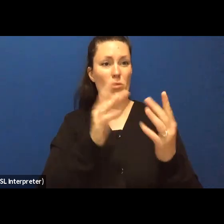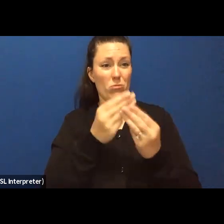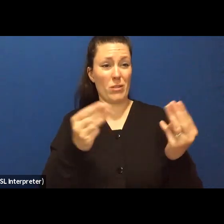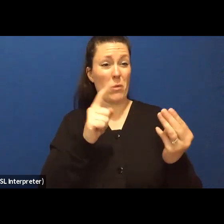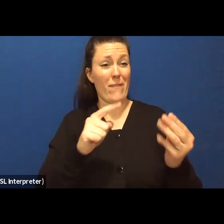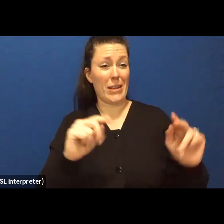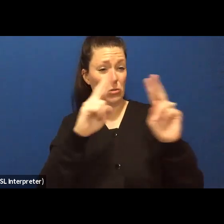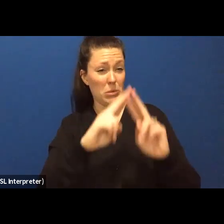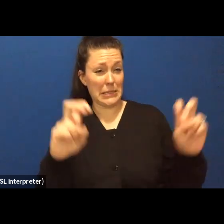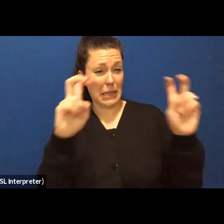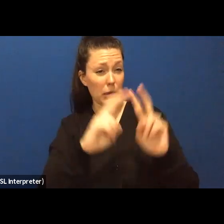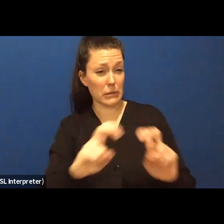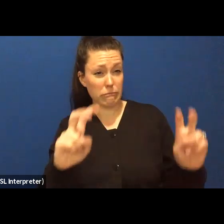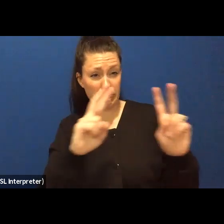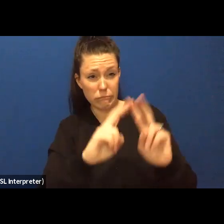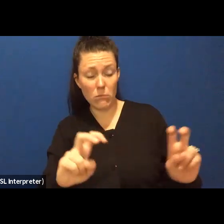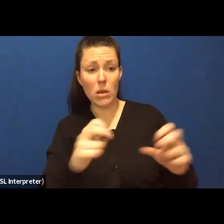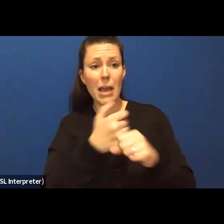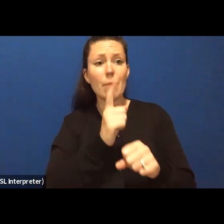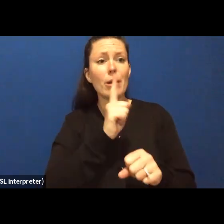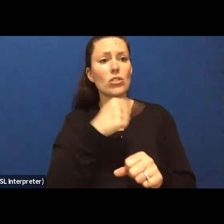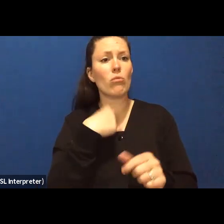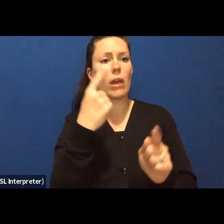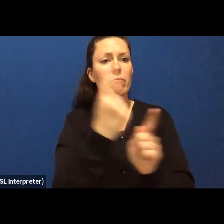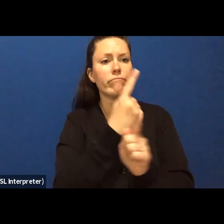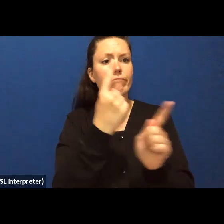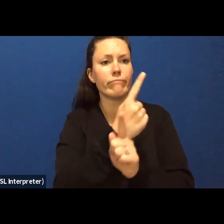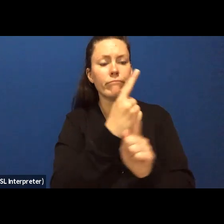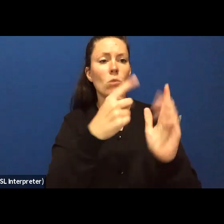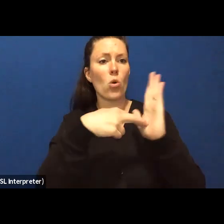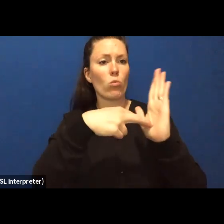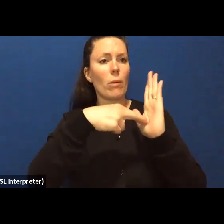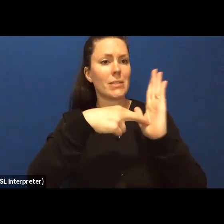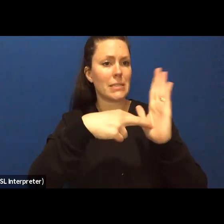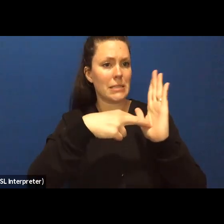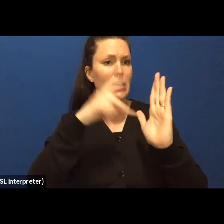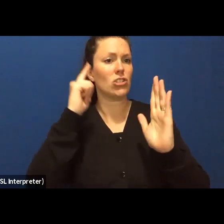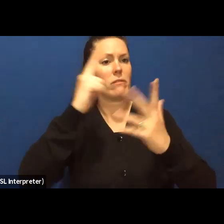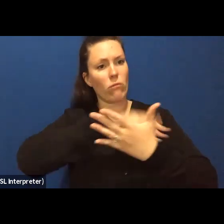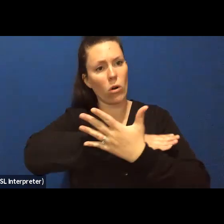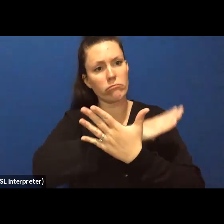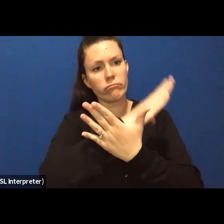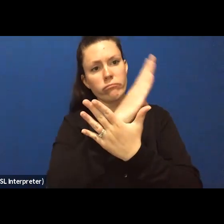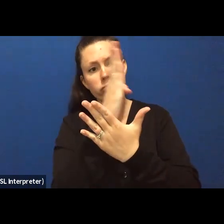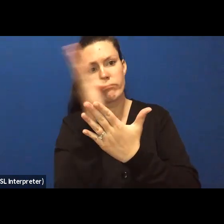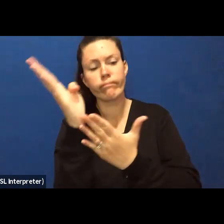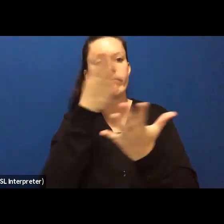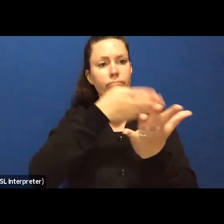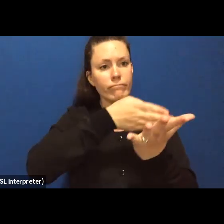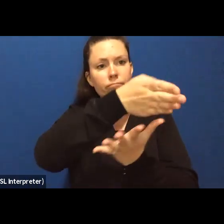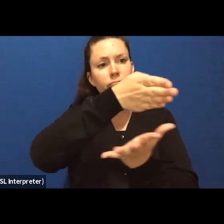to ensure that there's just representation across those racial and ethnic